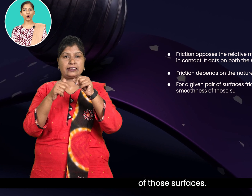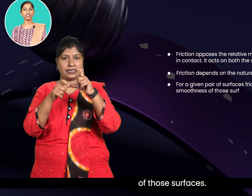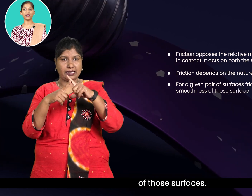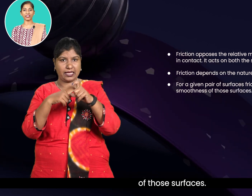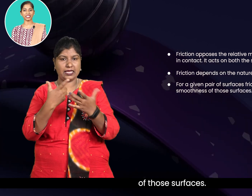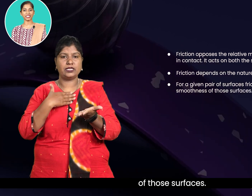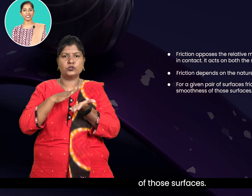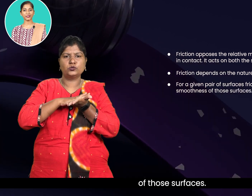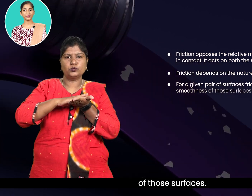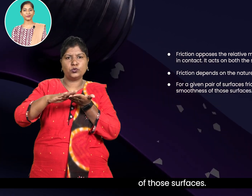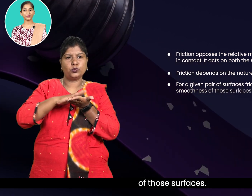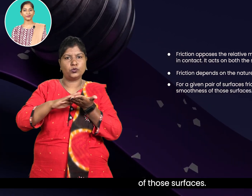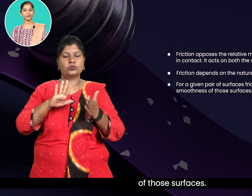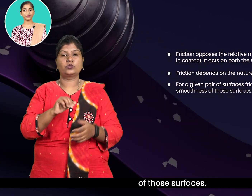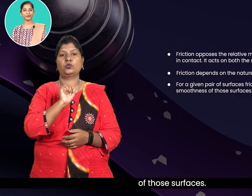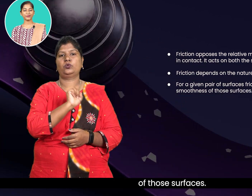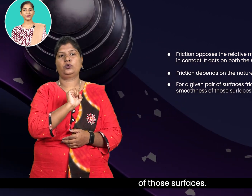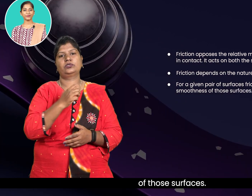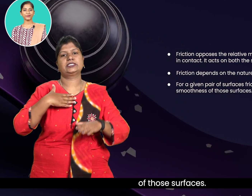of those surfaces.